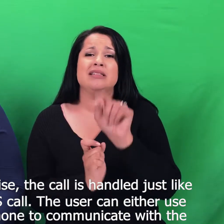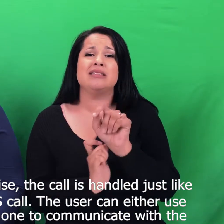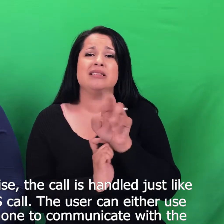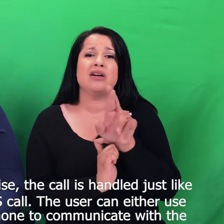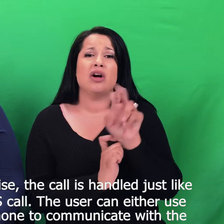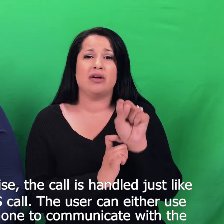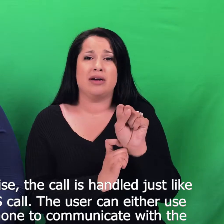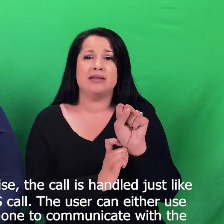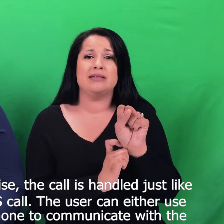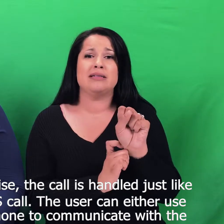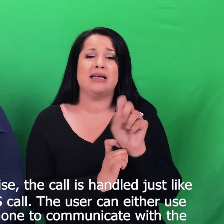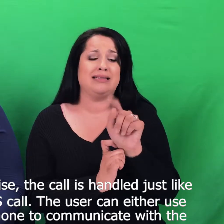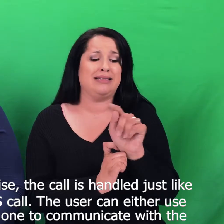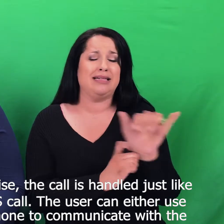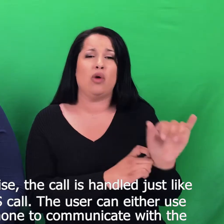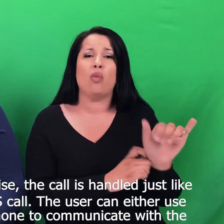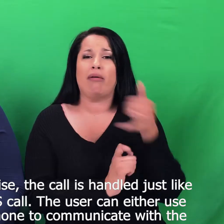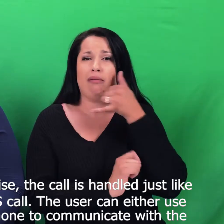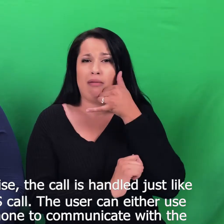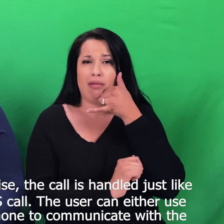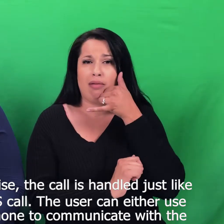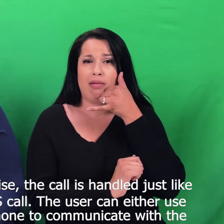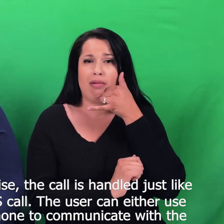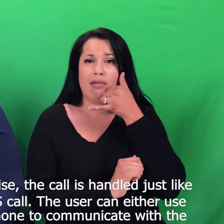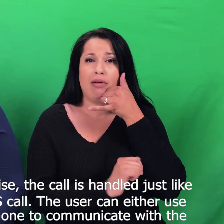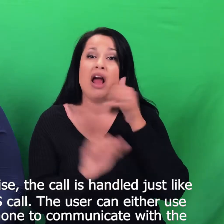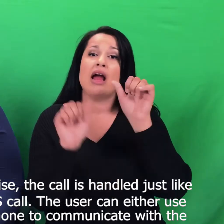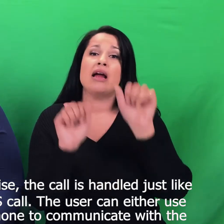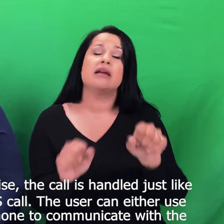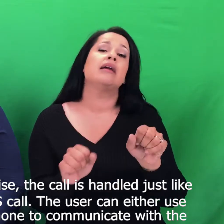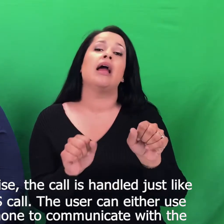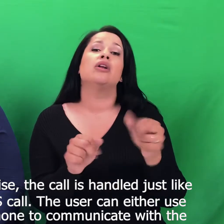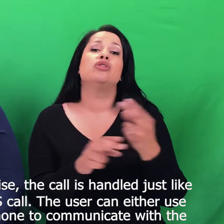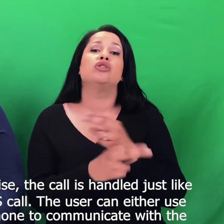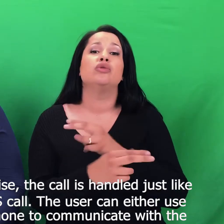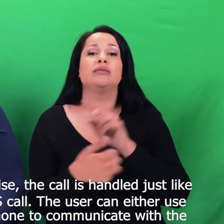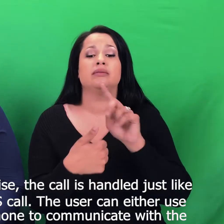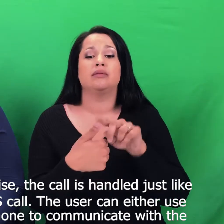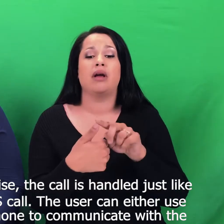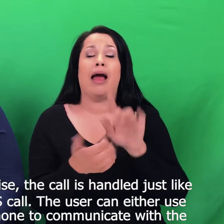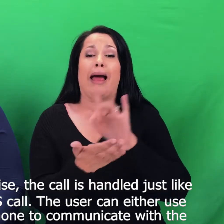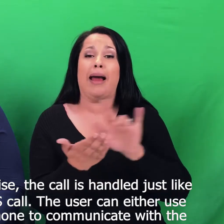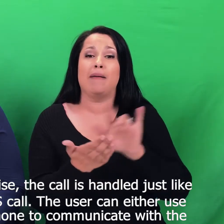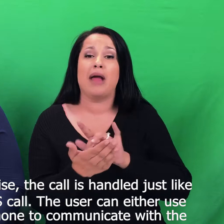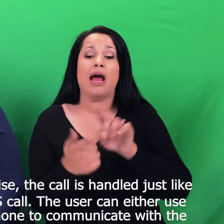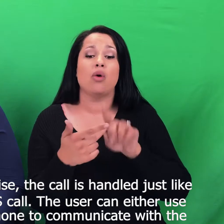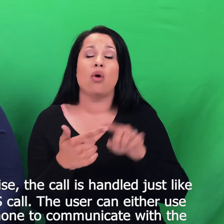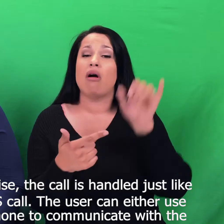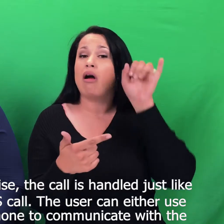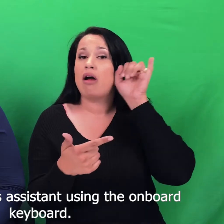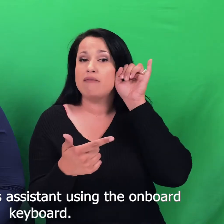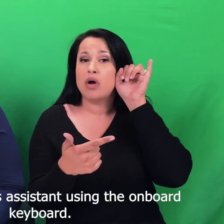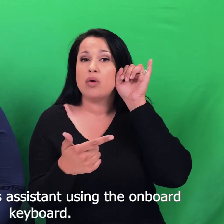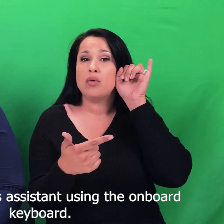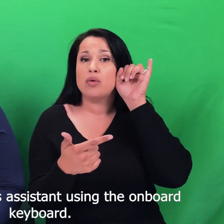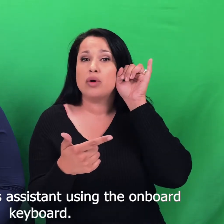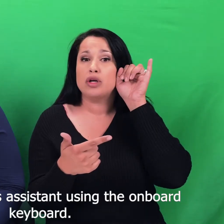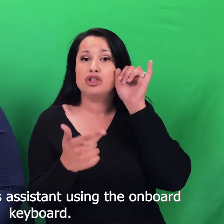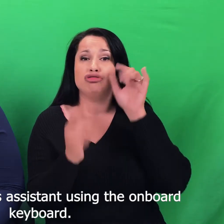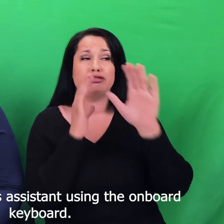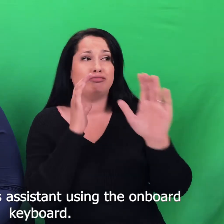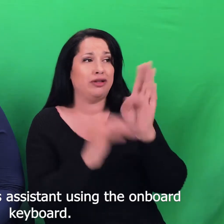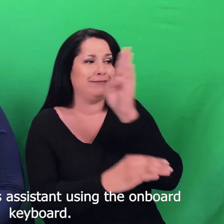The user can either use an iPad or an iPhone to communicate with the